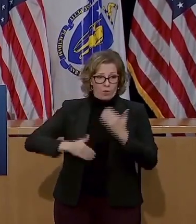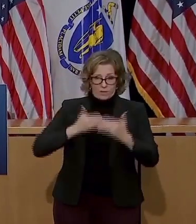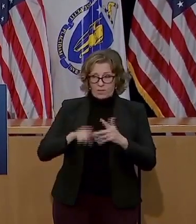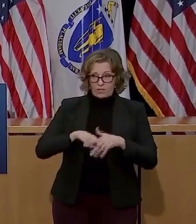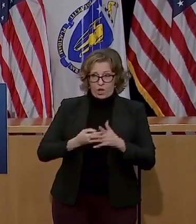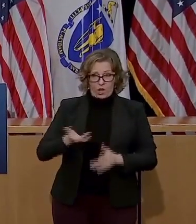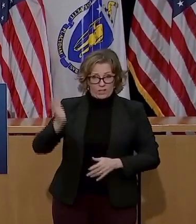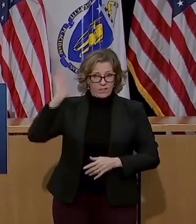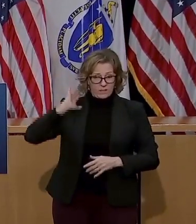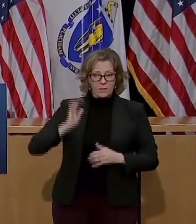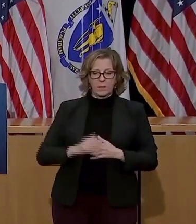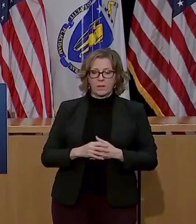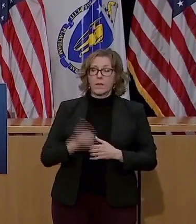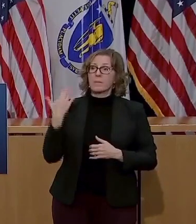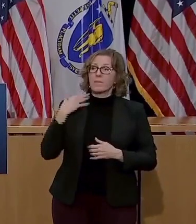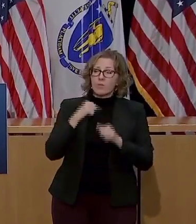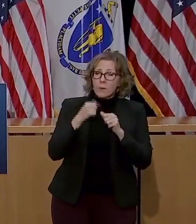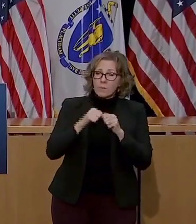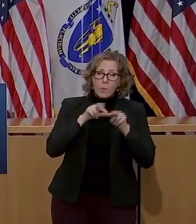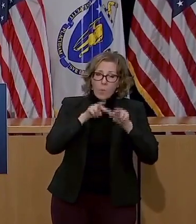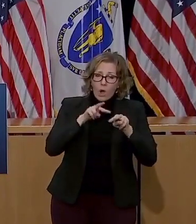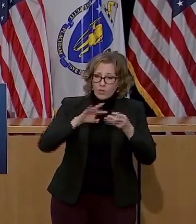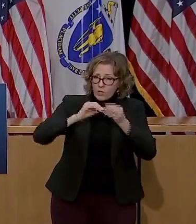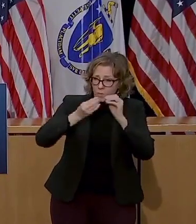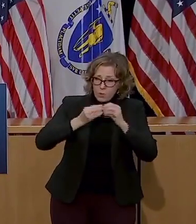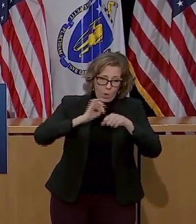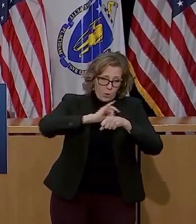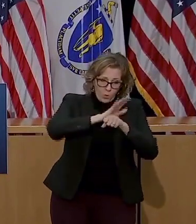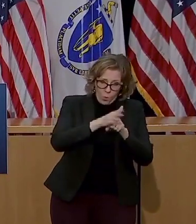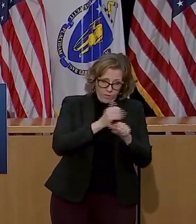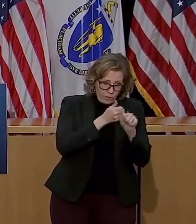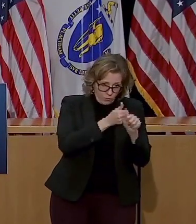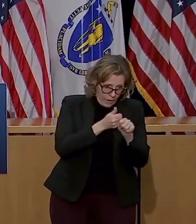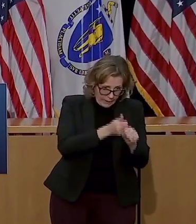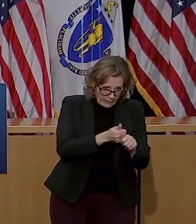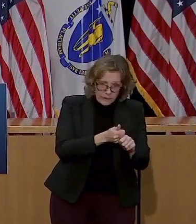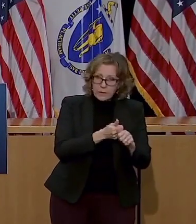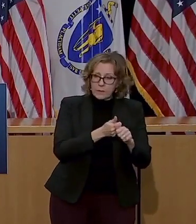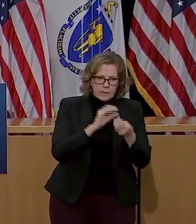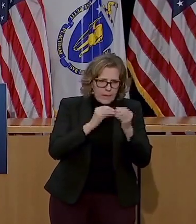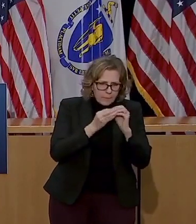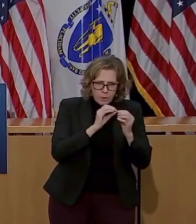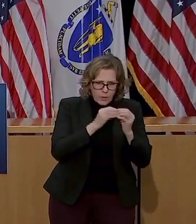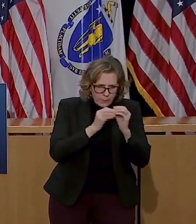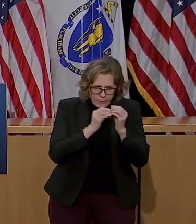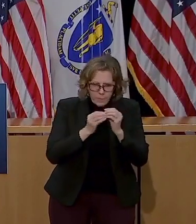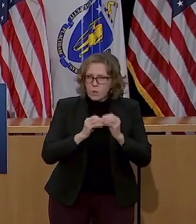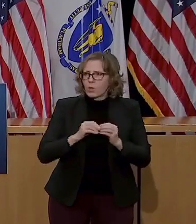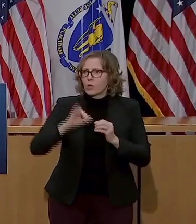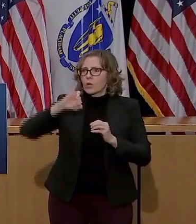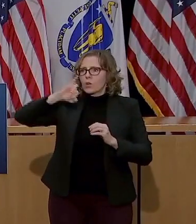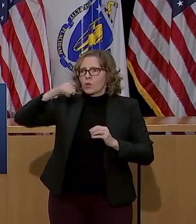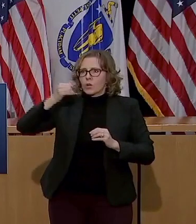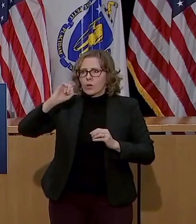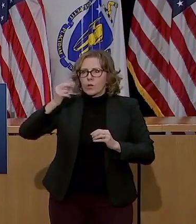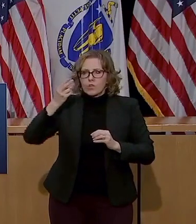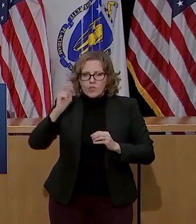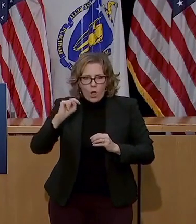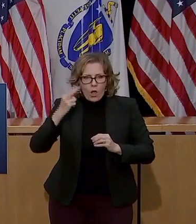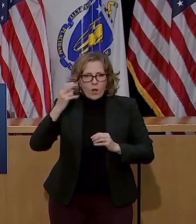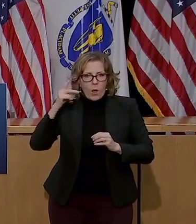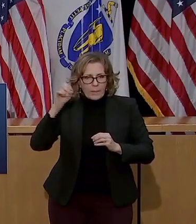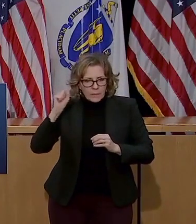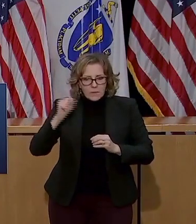there was the COVID tracking project, Johns Hopkins, COVID exit strategy, COVID